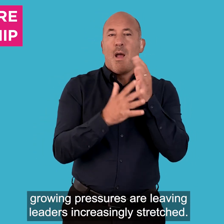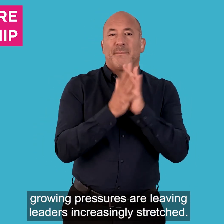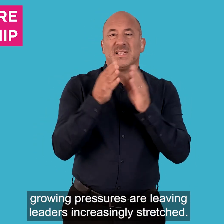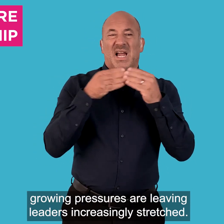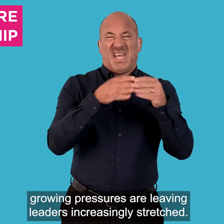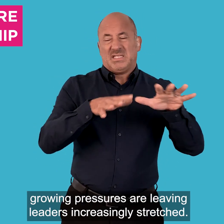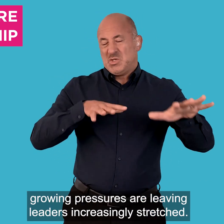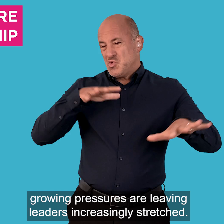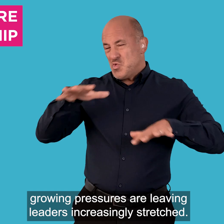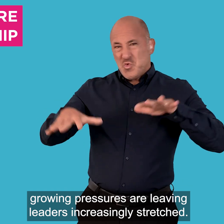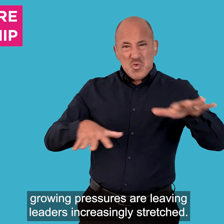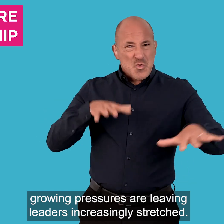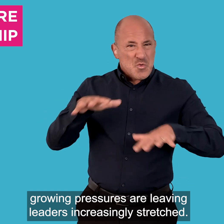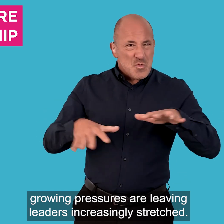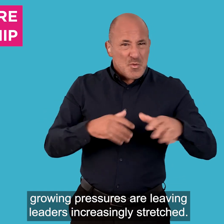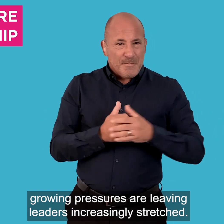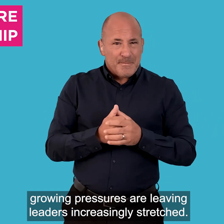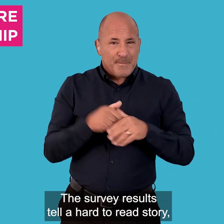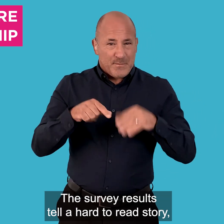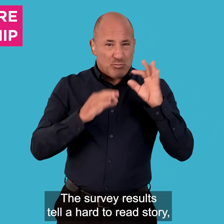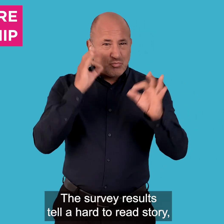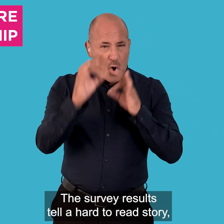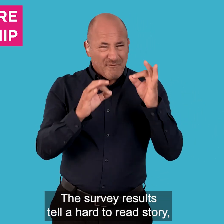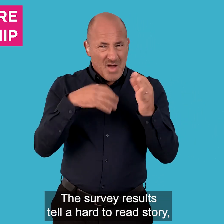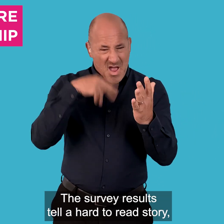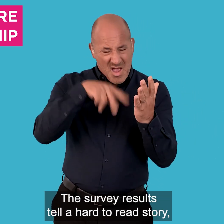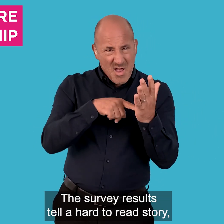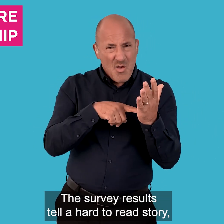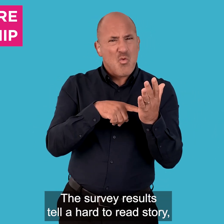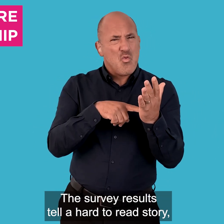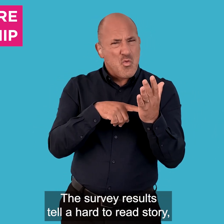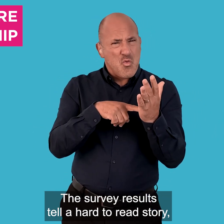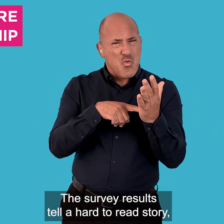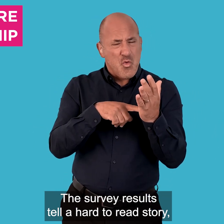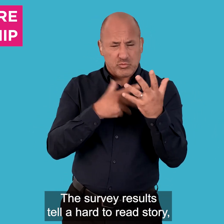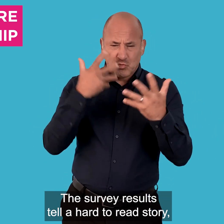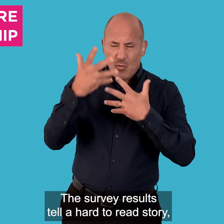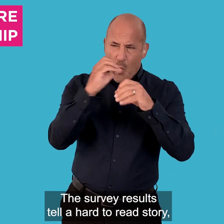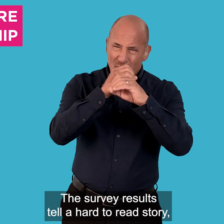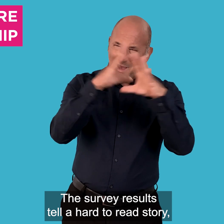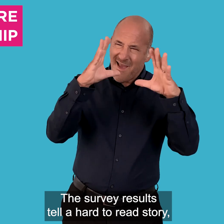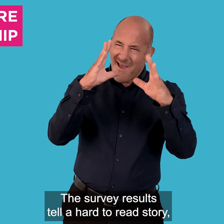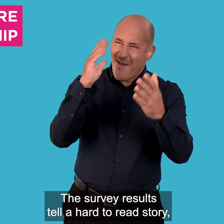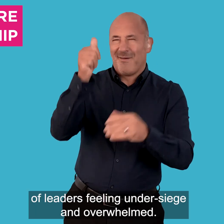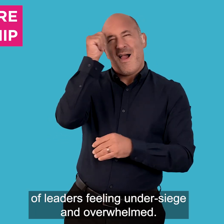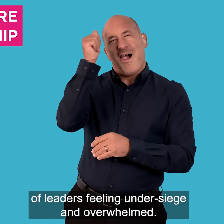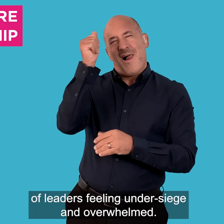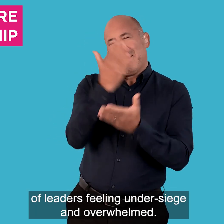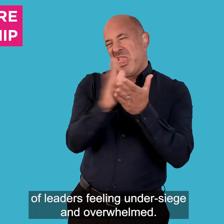are leaving leaders increasingly stretched. The survey results tell a hard-to-read story of